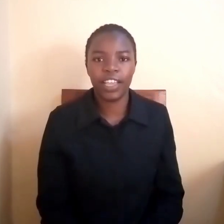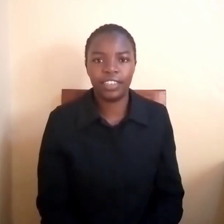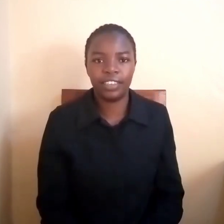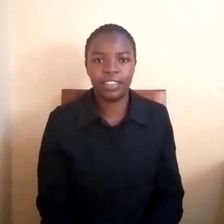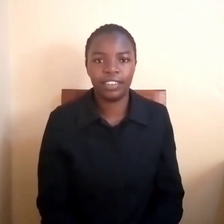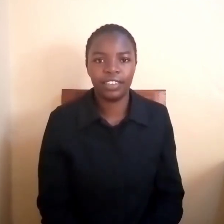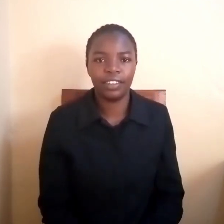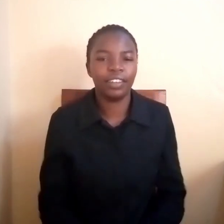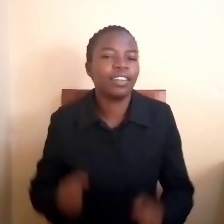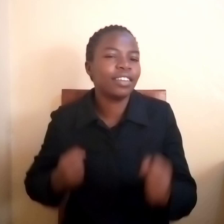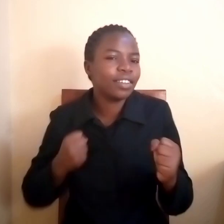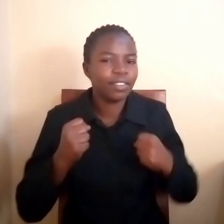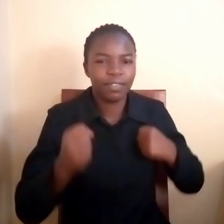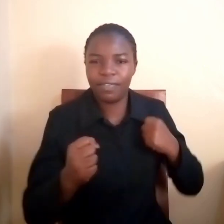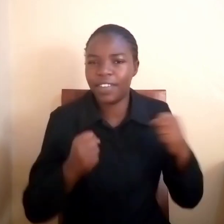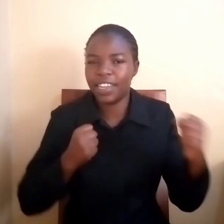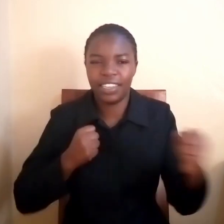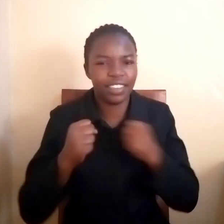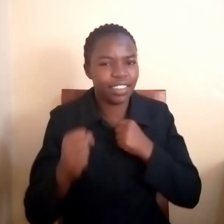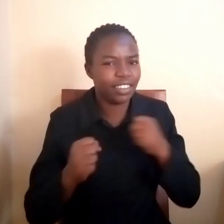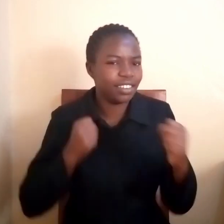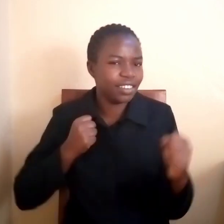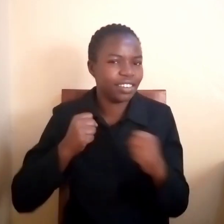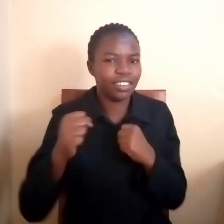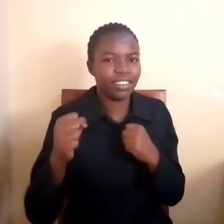Fight, fight,